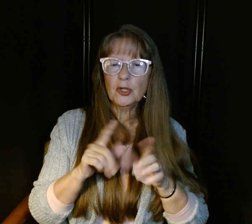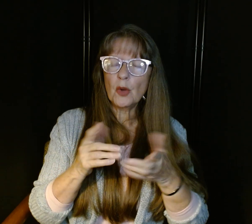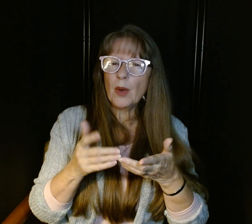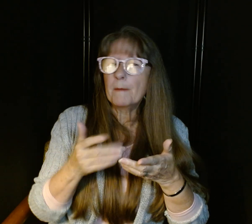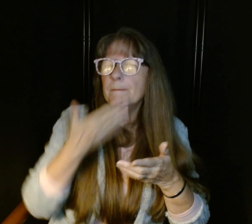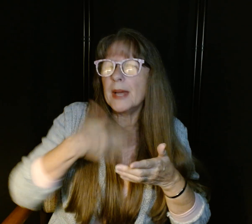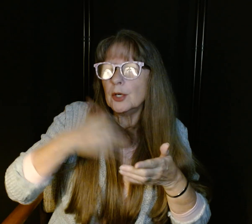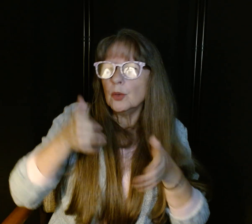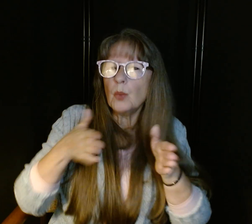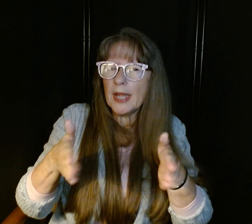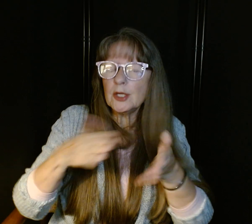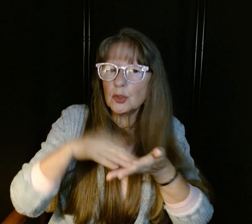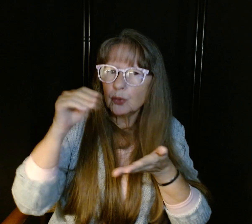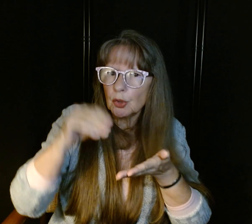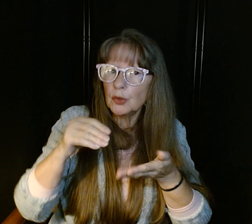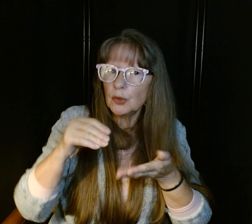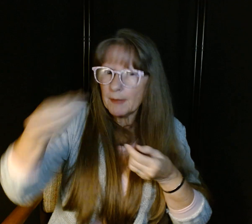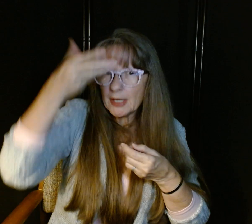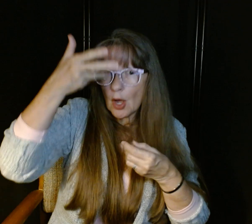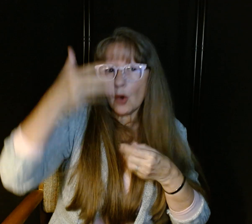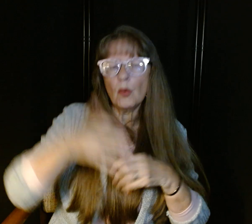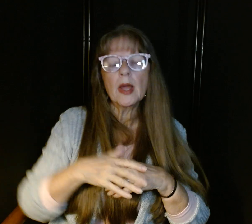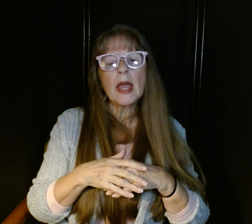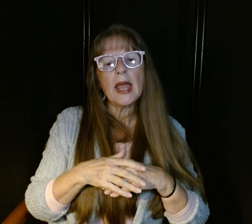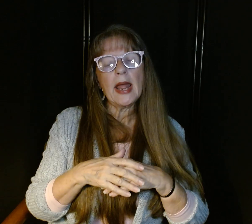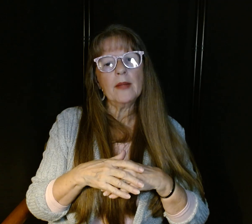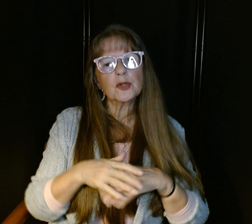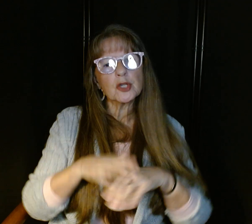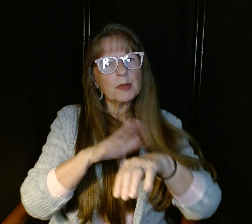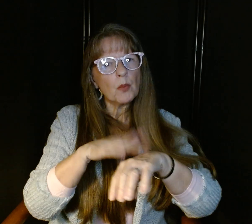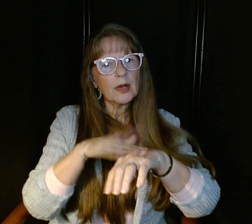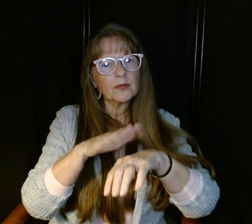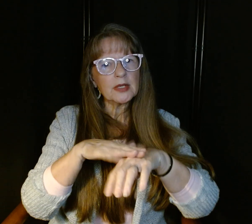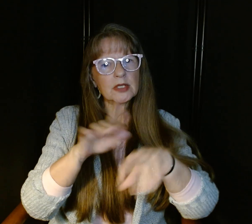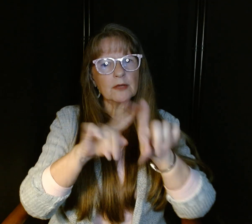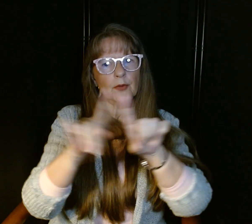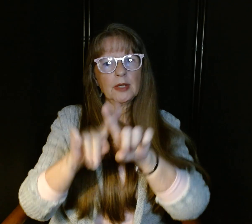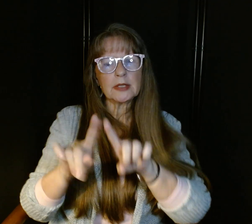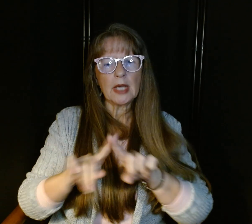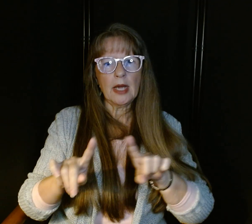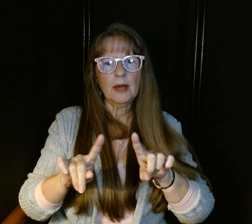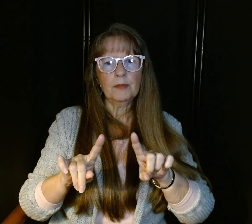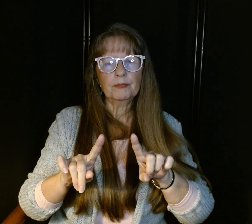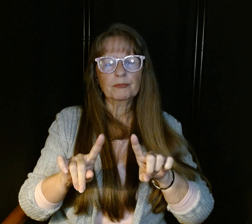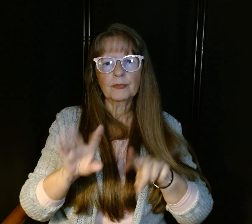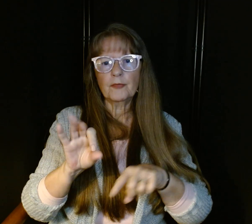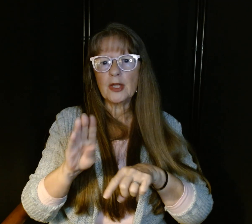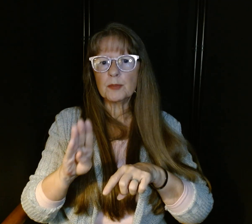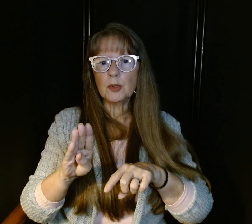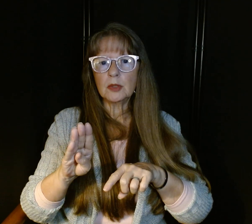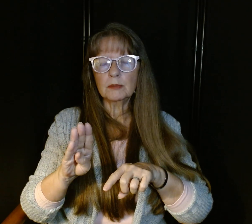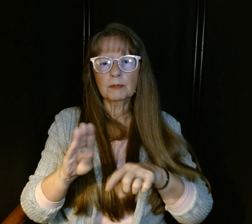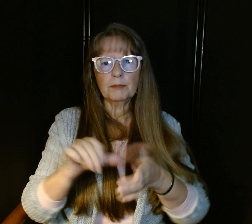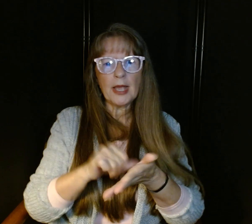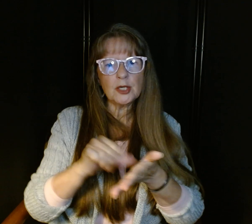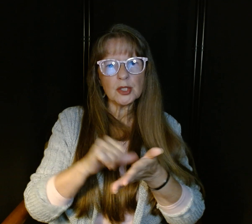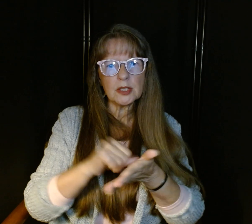a better way to learn, let me know. And just beware of these different Facebook pages